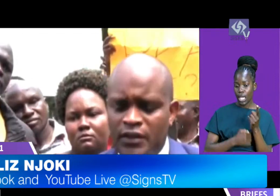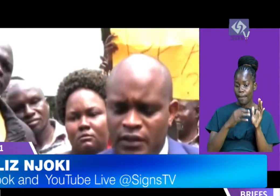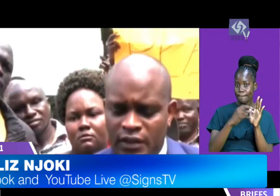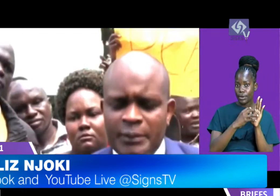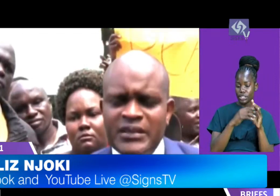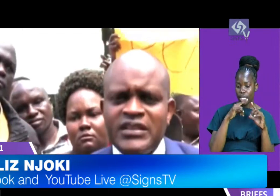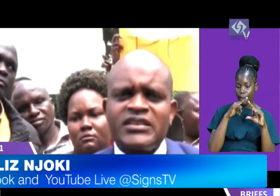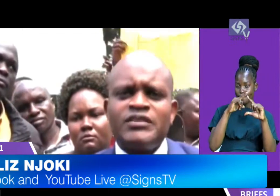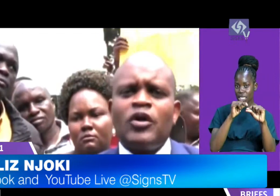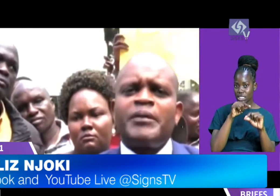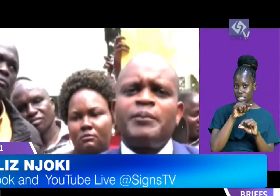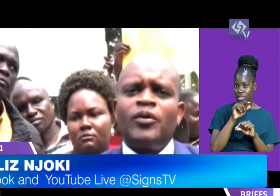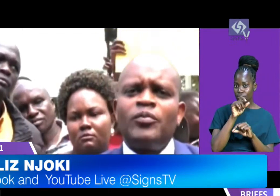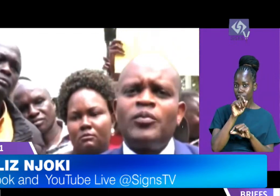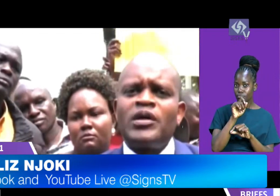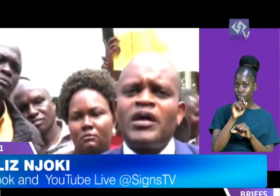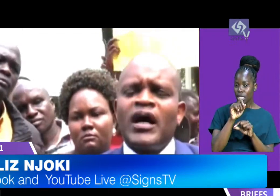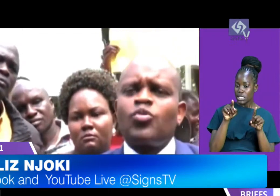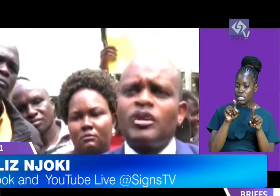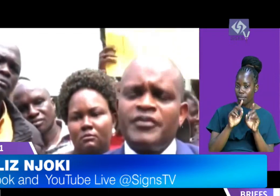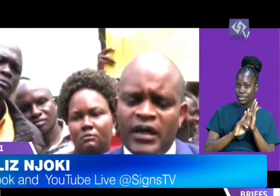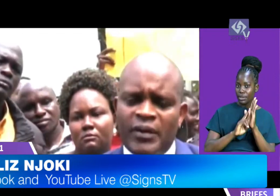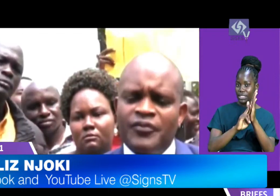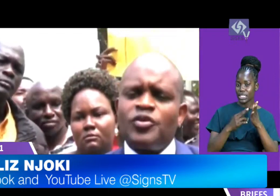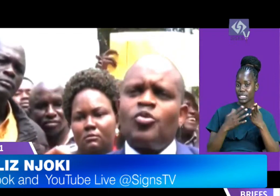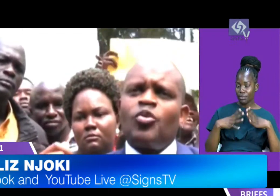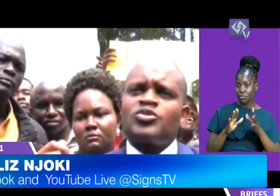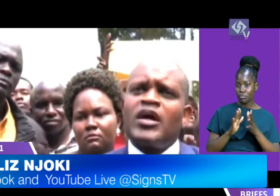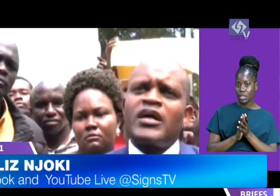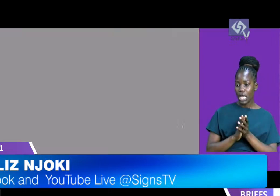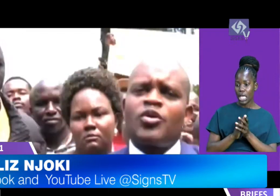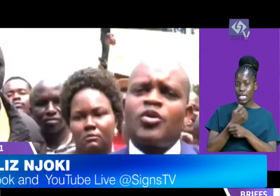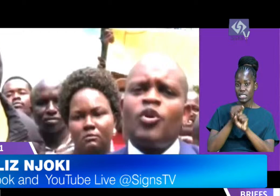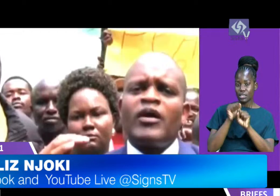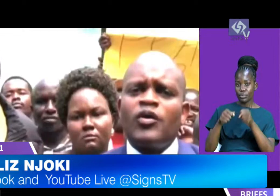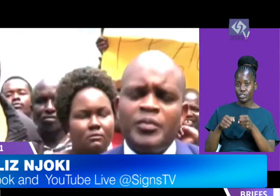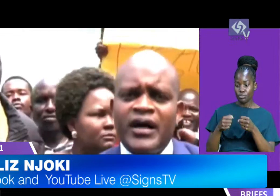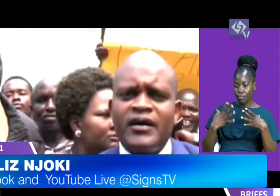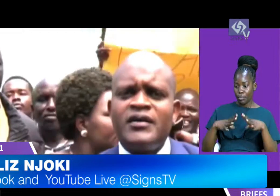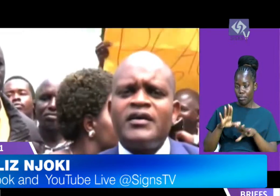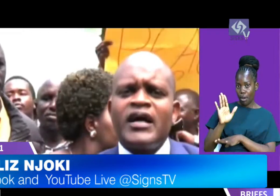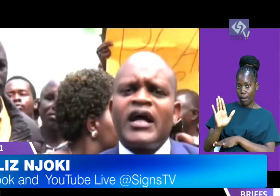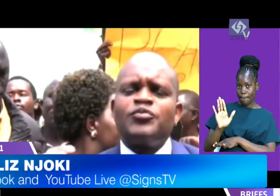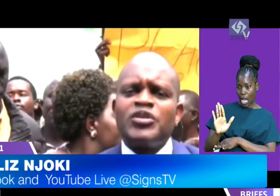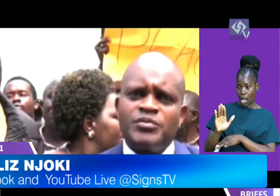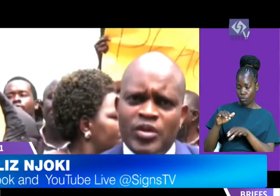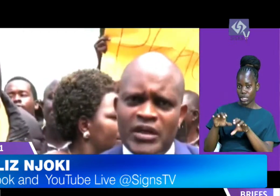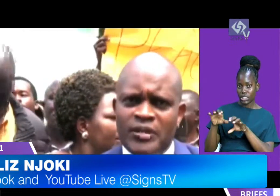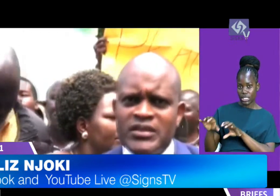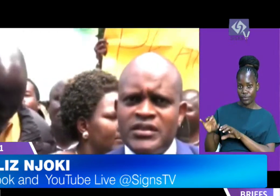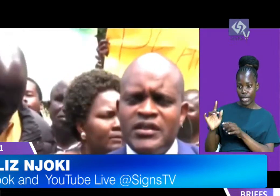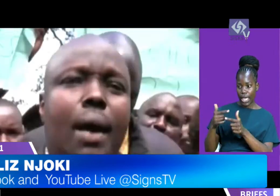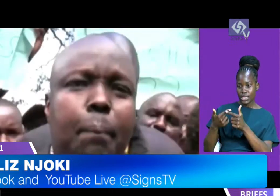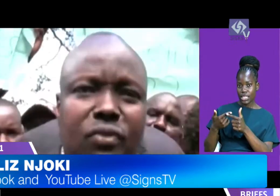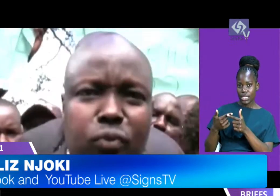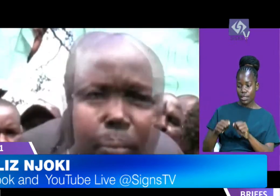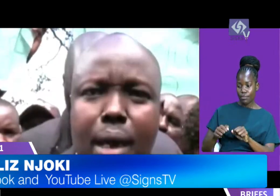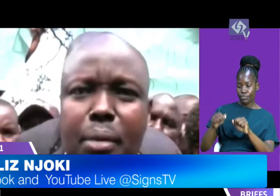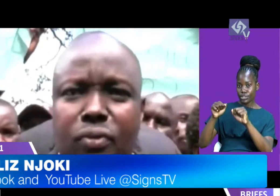kama representative wa people. Hakuna vile ambavyo watu wake wangekuwa wanaumia alafu mheshimiwa nyamaza. We are peaceful. Me,